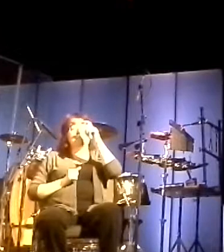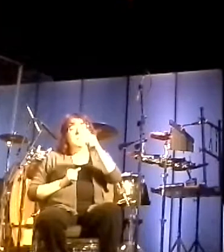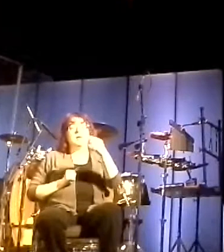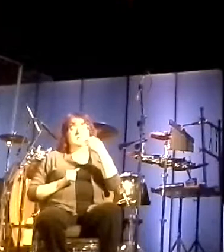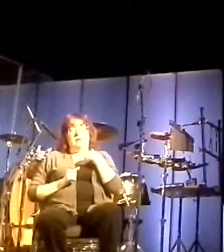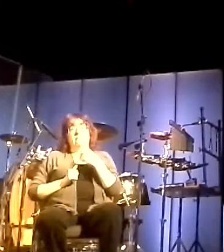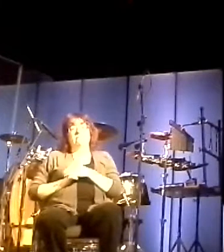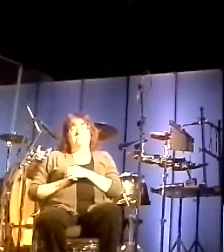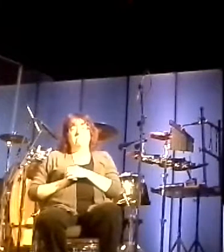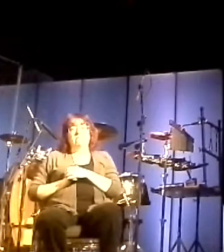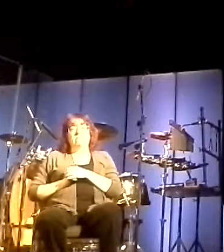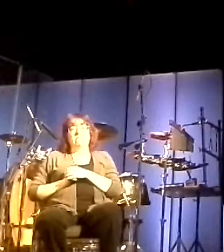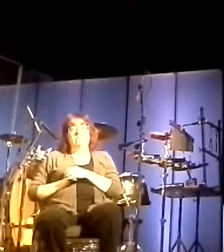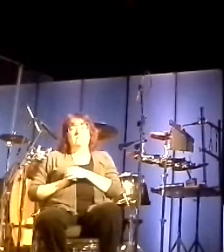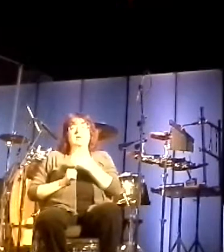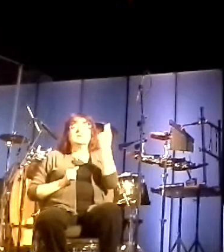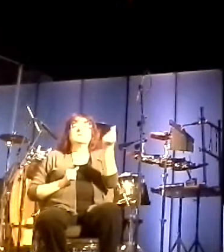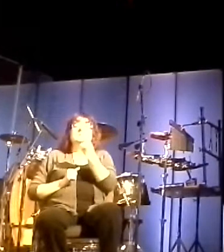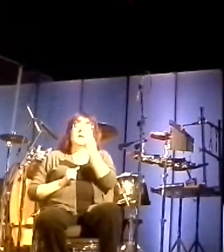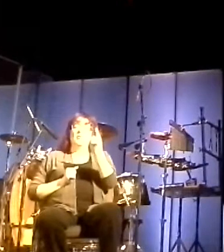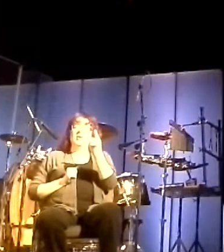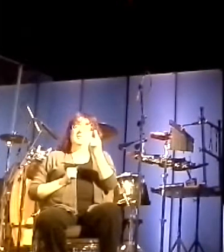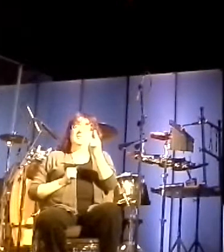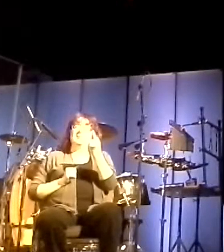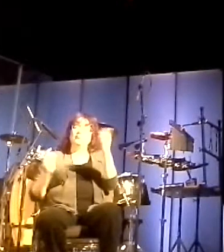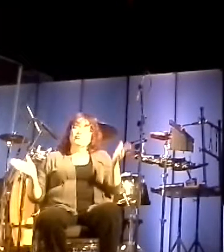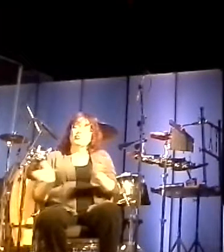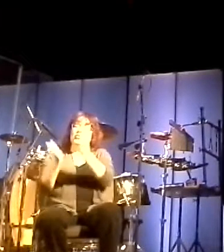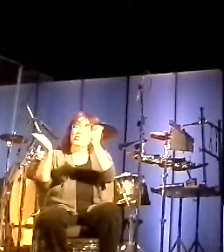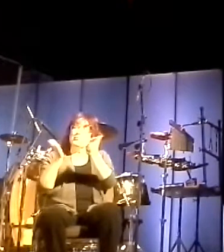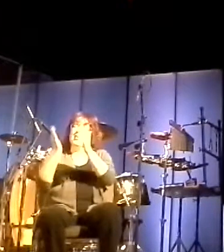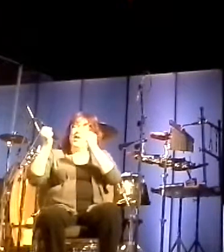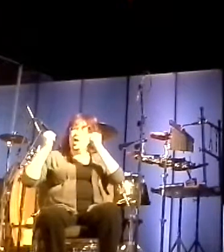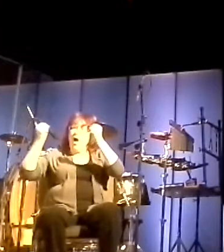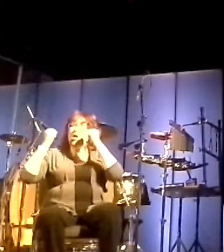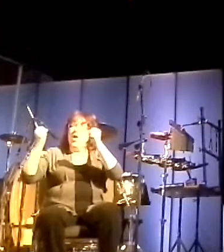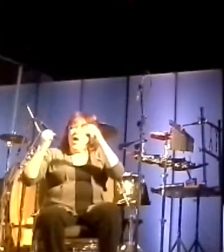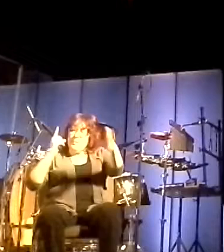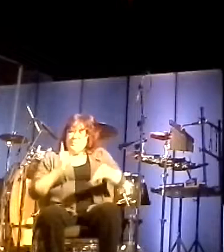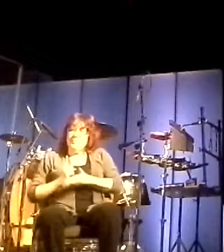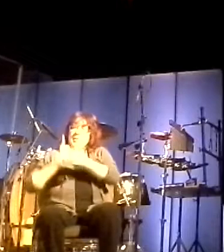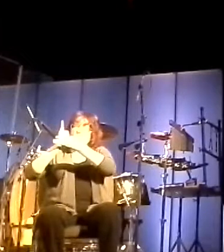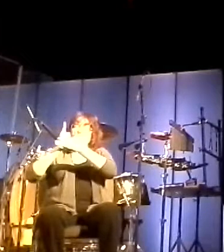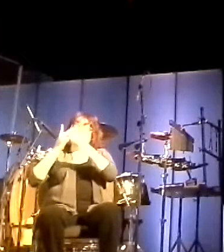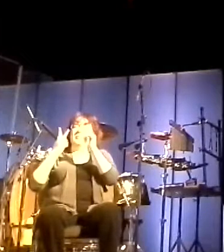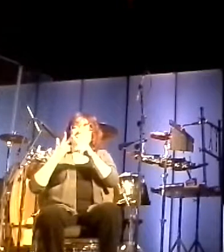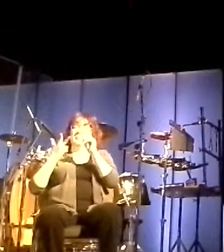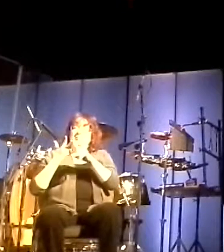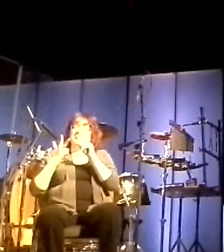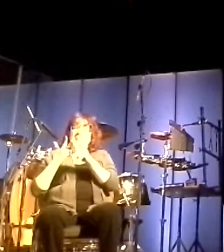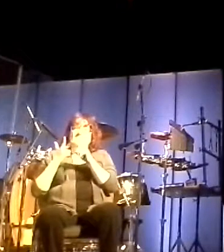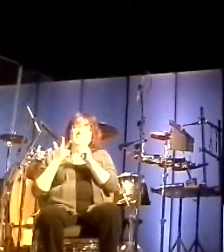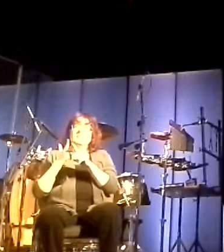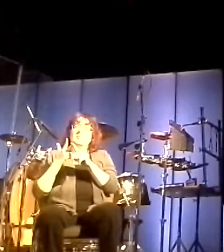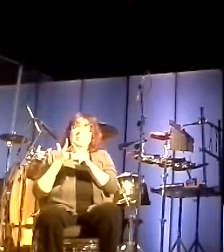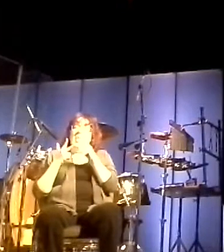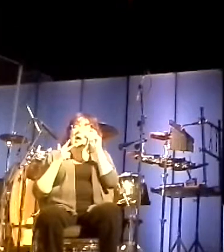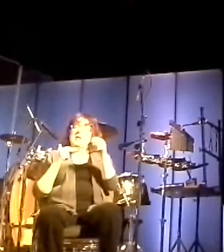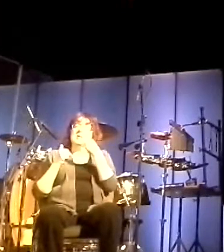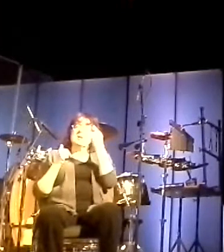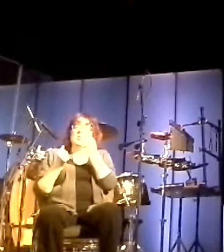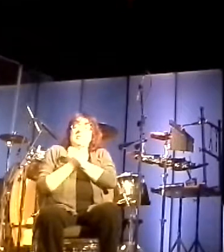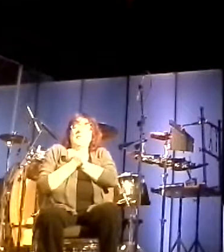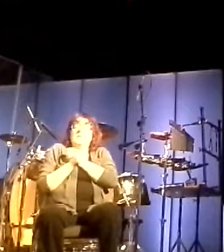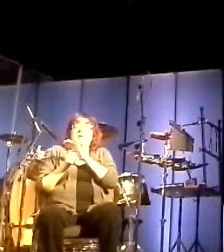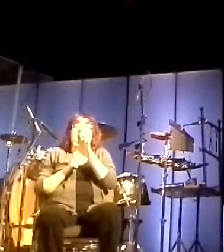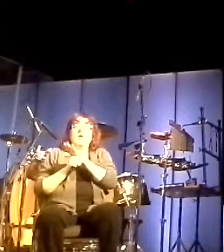have that. Someone to cheer me on. Someone to pick me up. And the third thing is this. I need someone to love